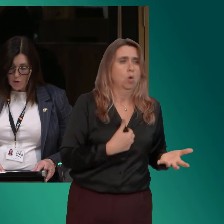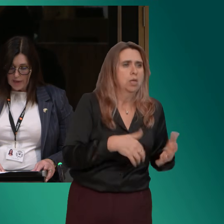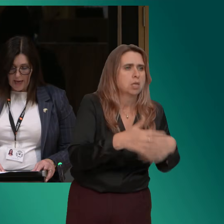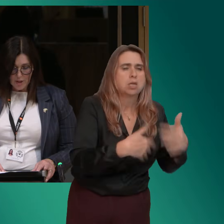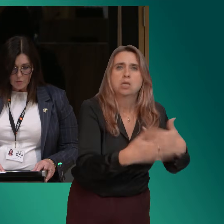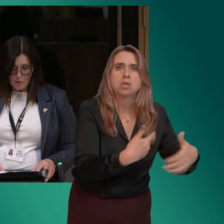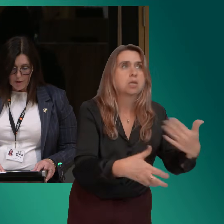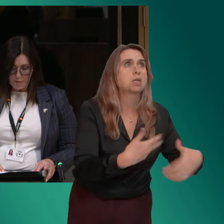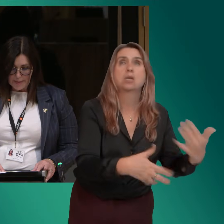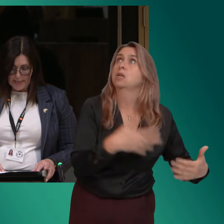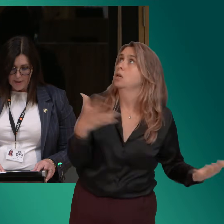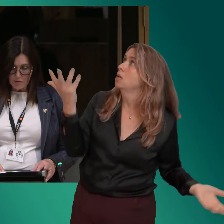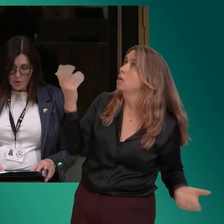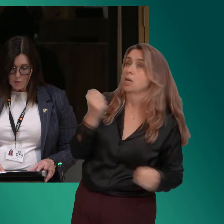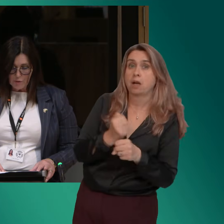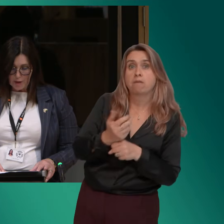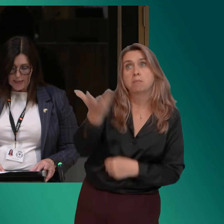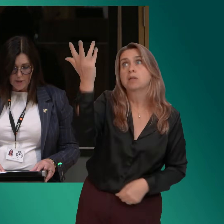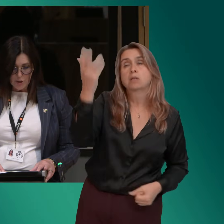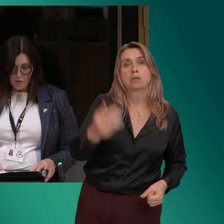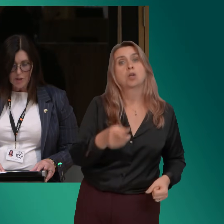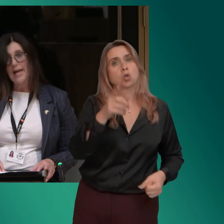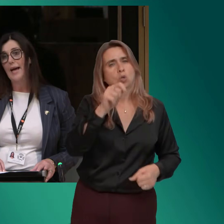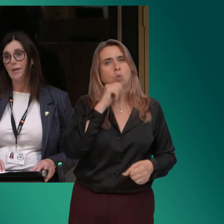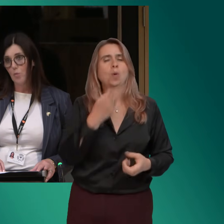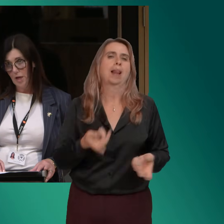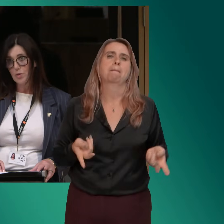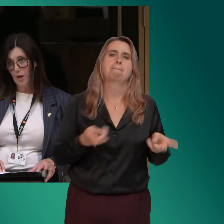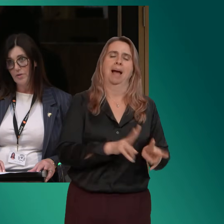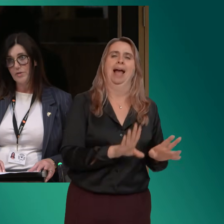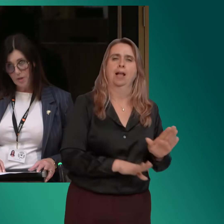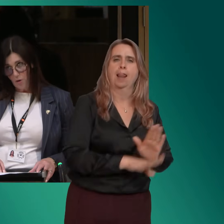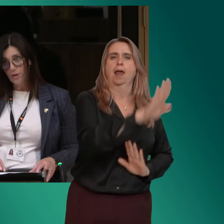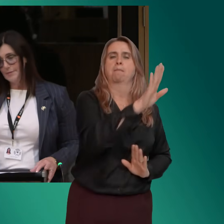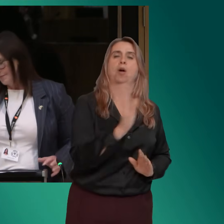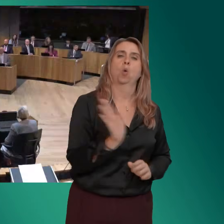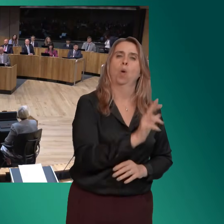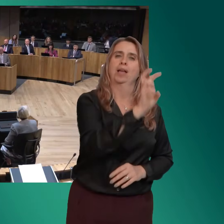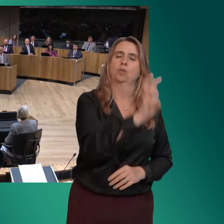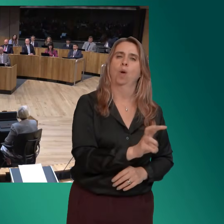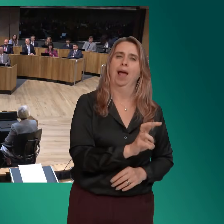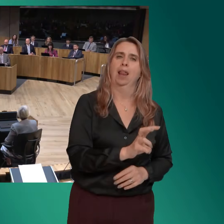what concrete action will your government take to restore frontline social care in West Wales? Diolch.